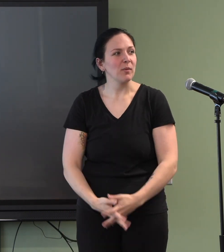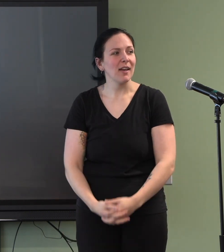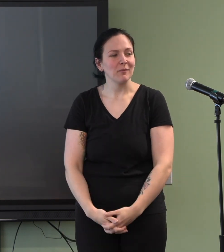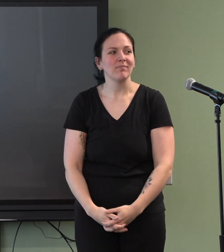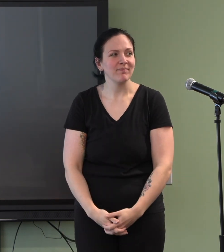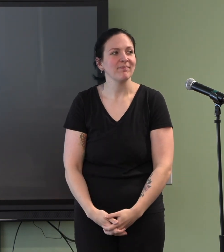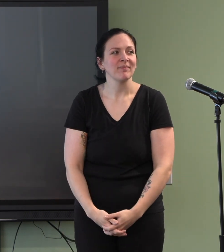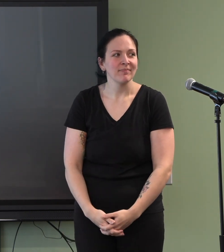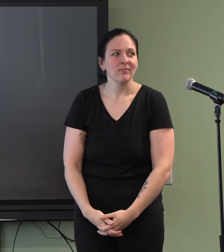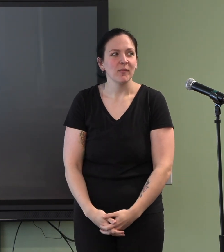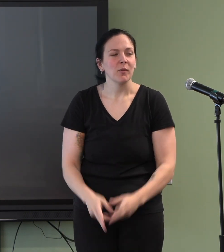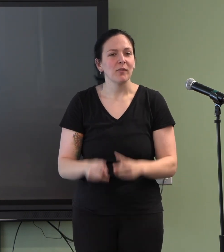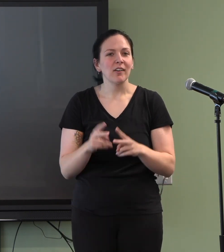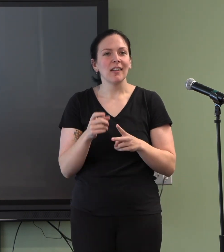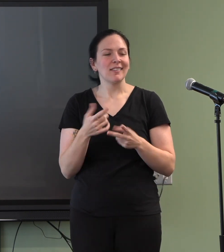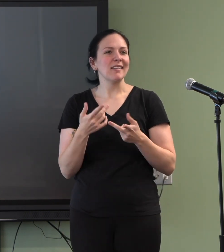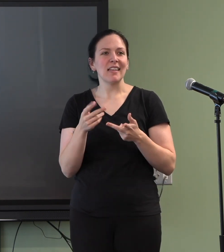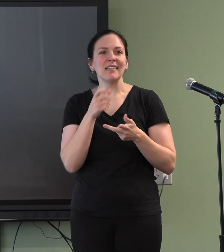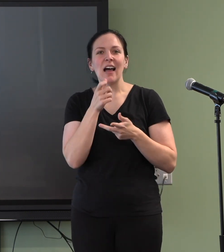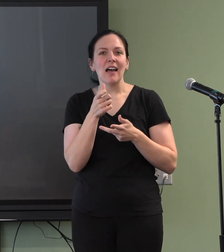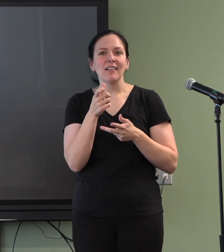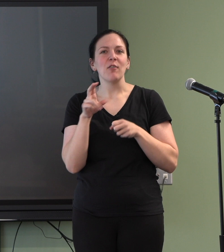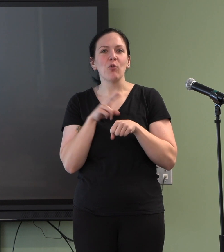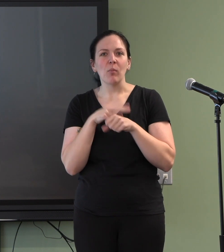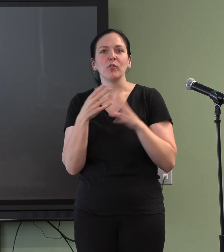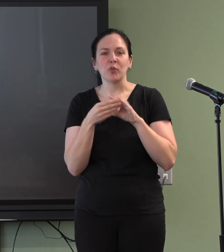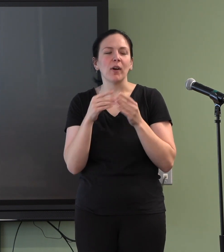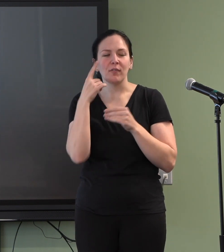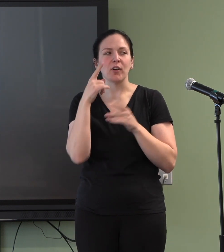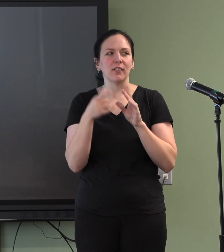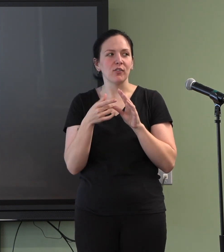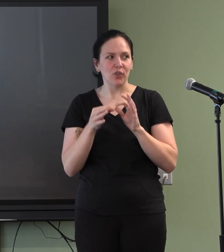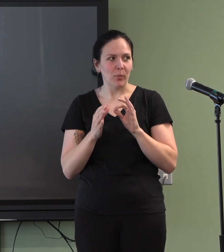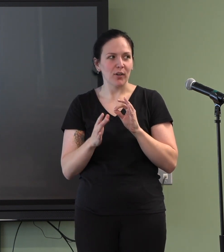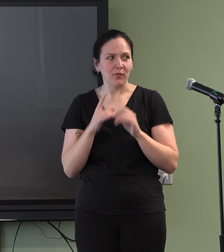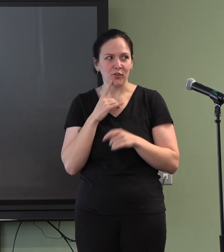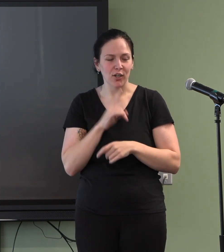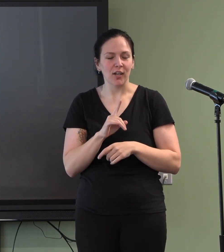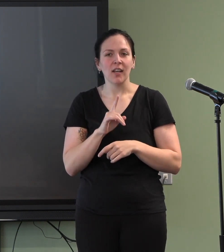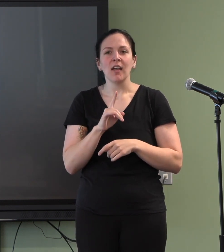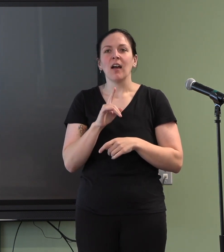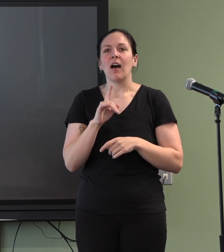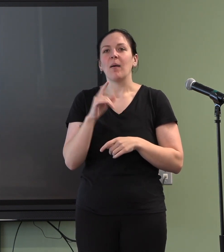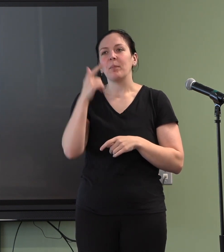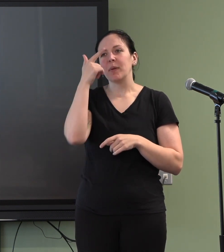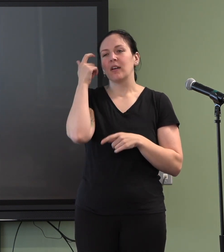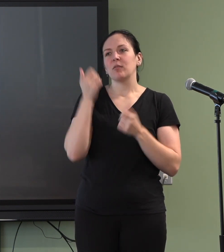that. So it's not a normal story for an interpreter, for sure, because